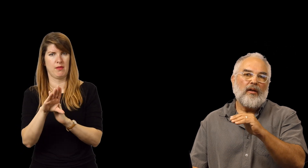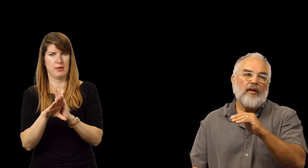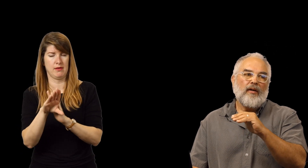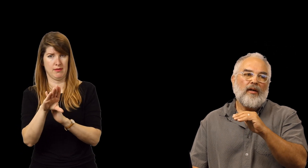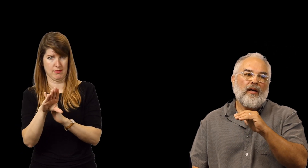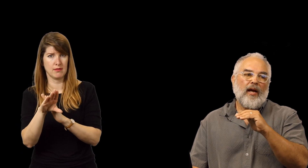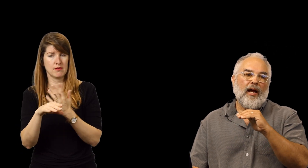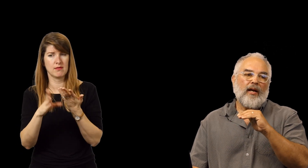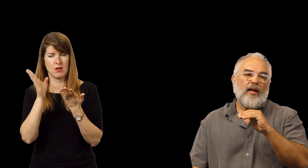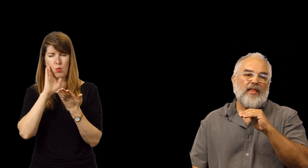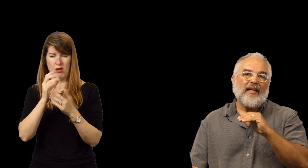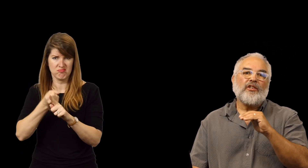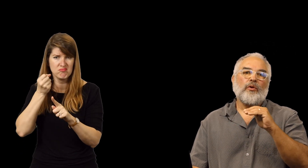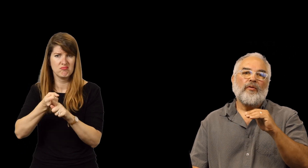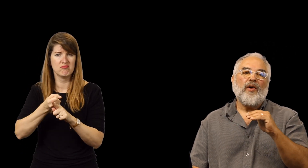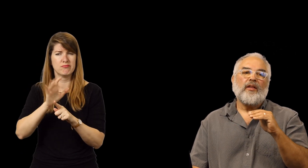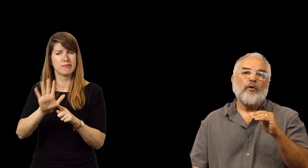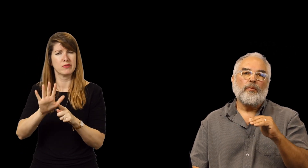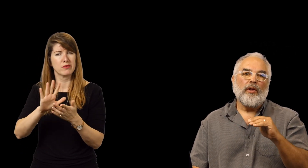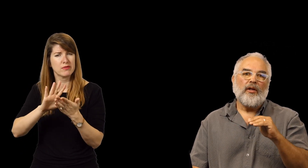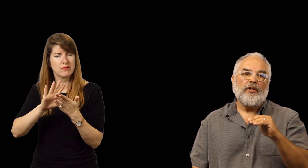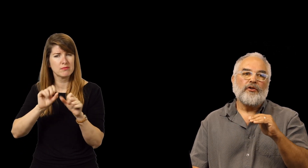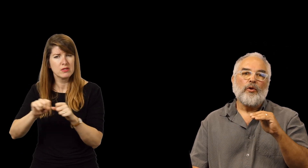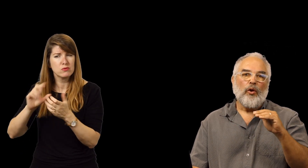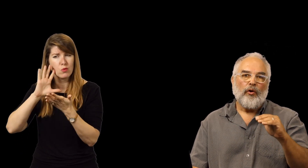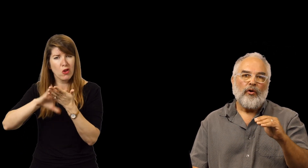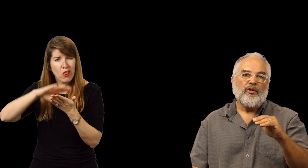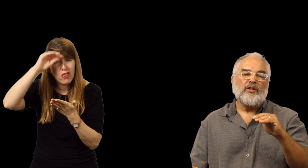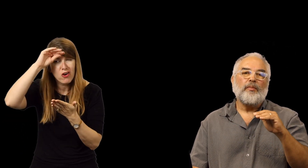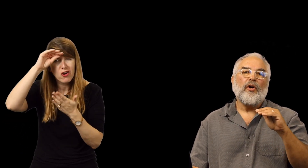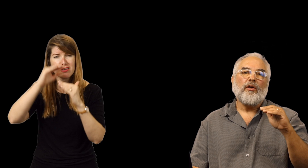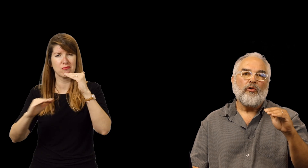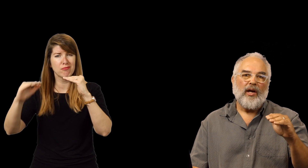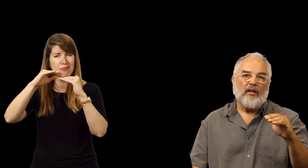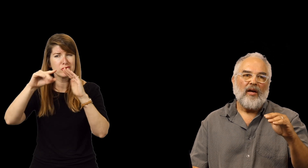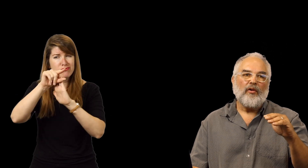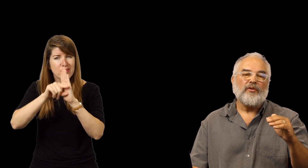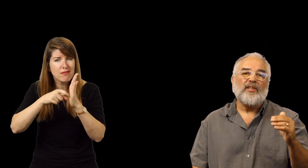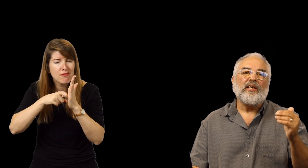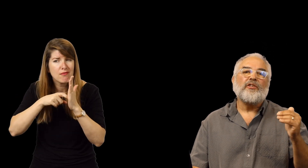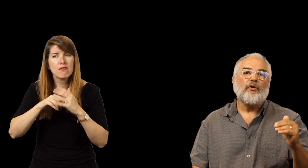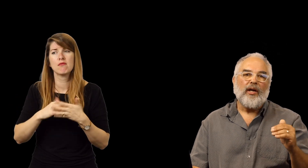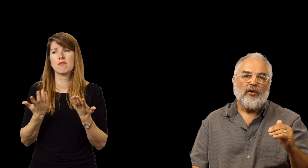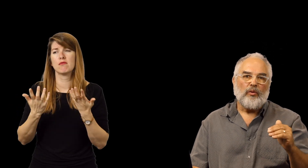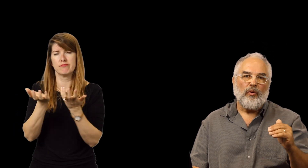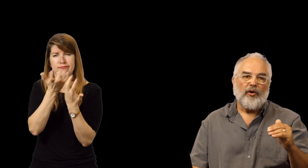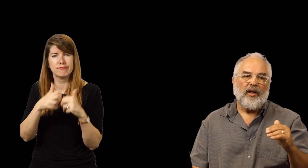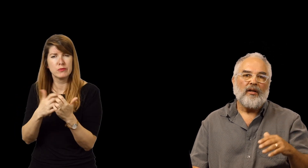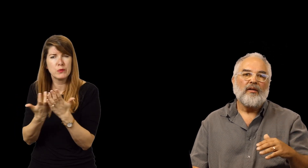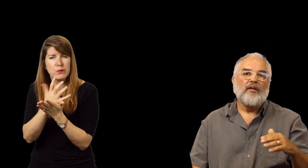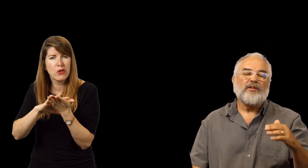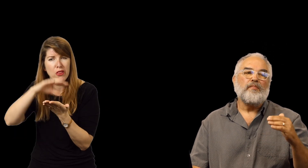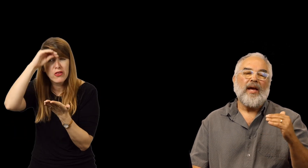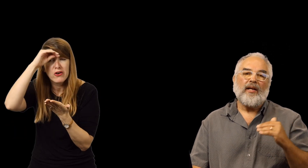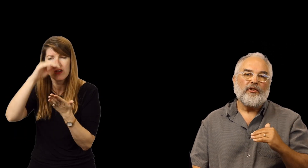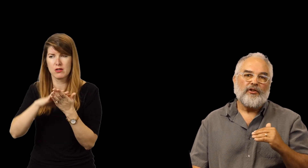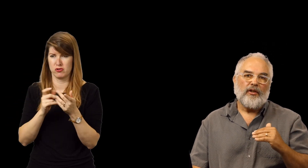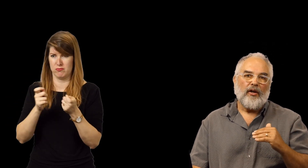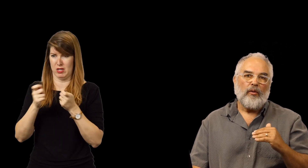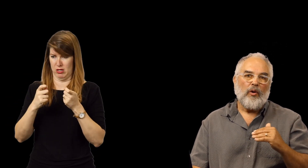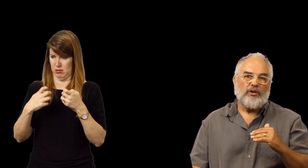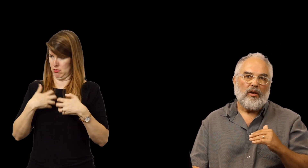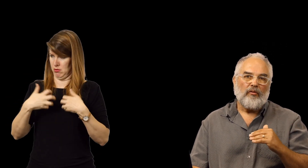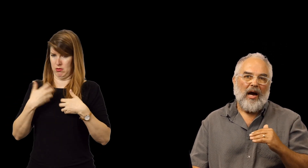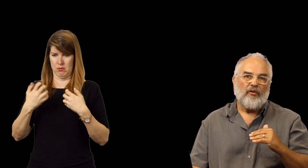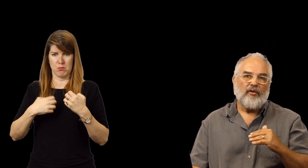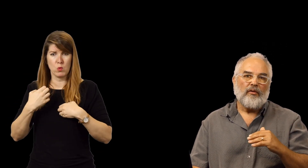development, and that's going to affect their ability to learn, to be on grade level, to integrate new learning, to manage